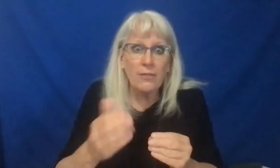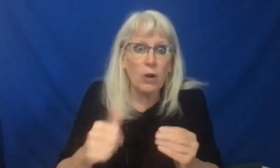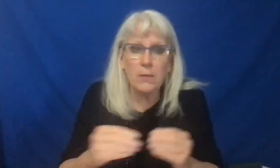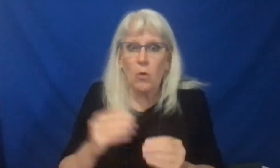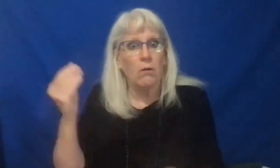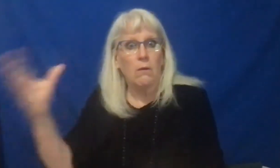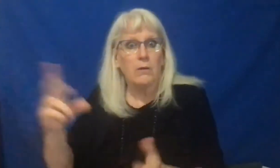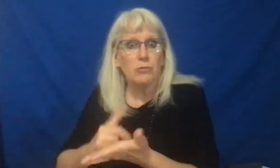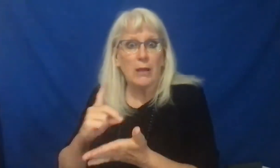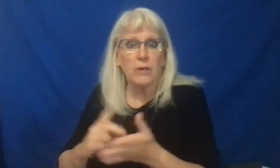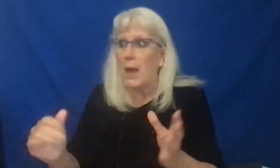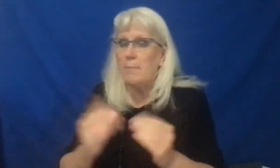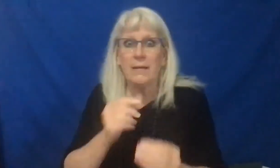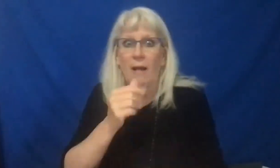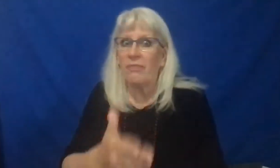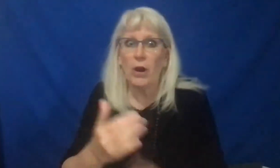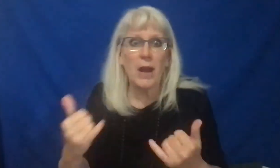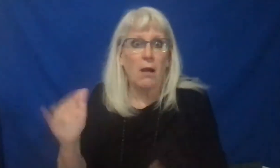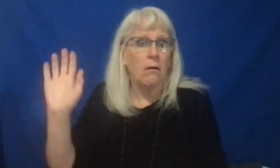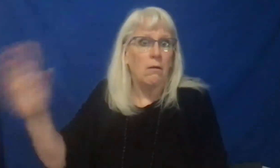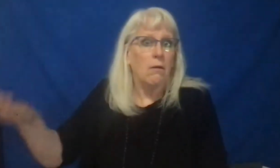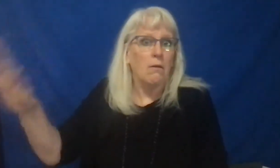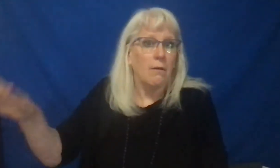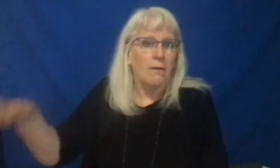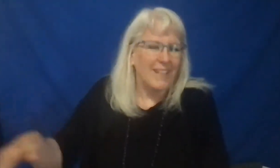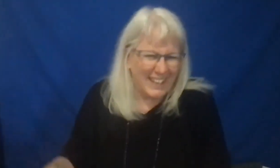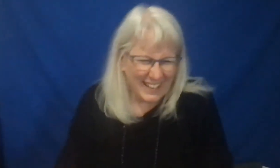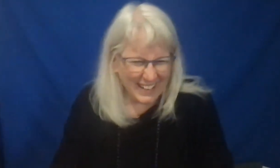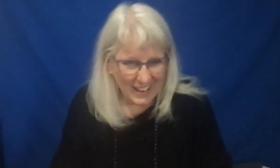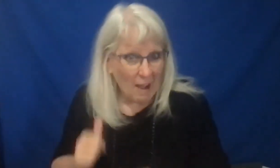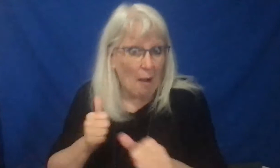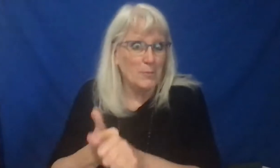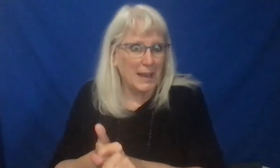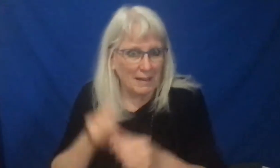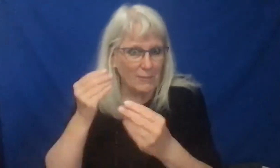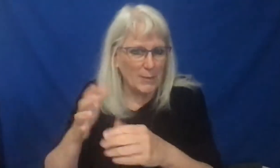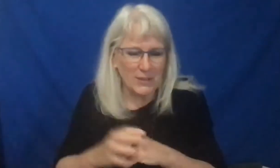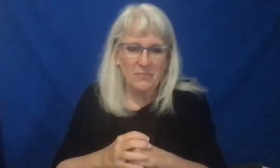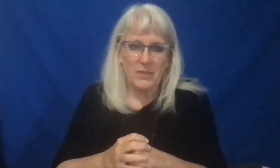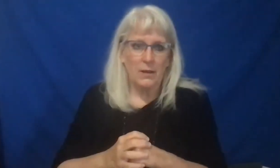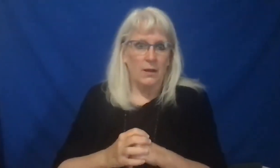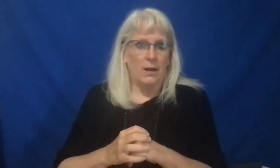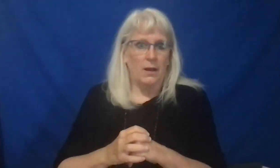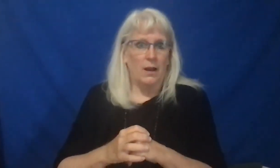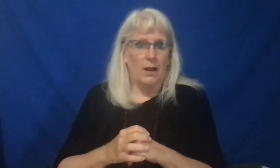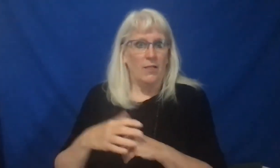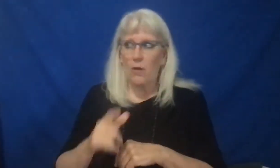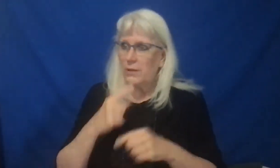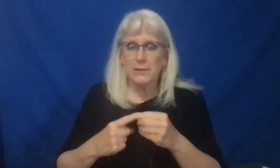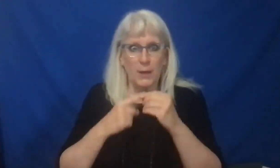directory and things. So it was a special experience that really formed my sobriety. And one of the most magical